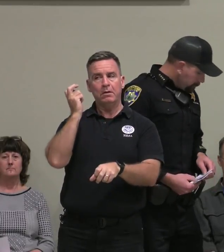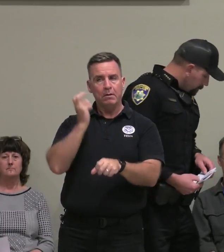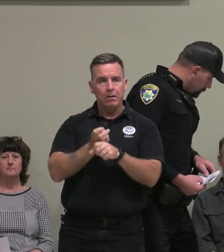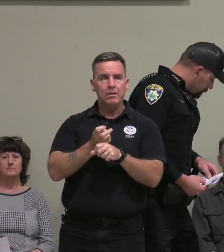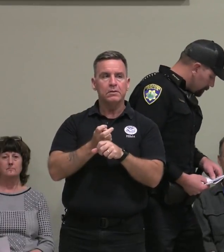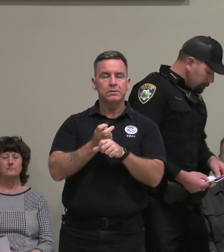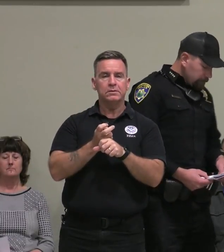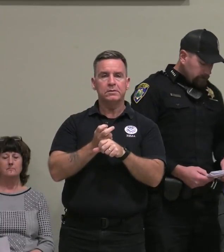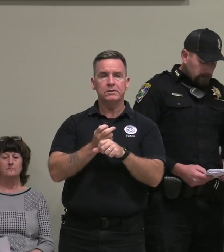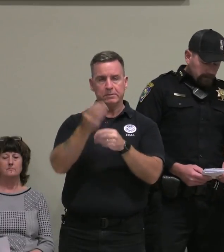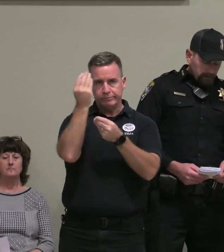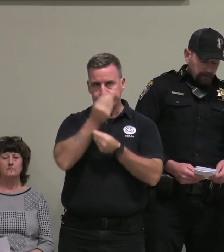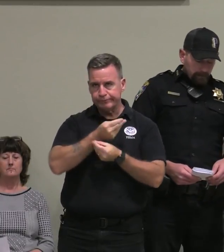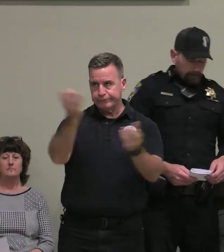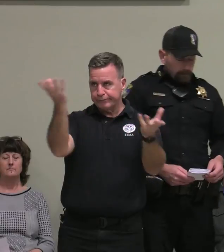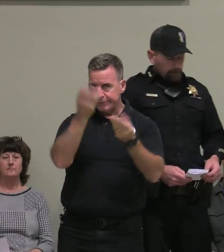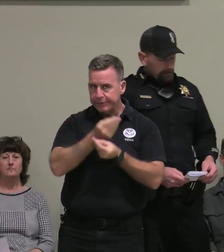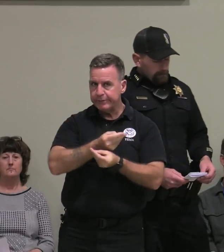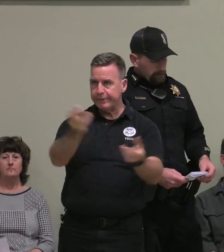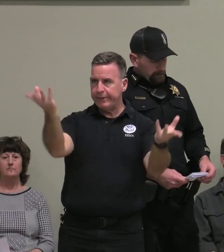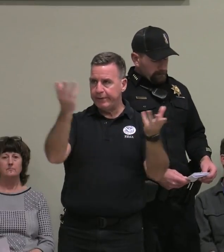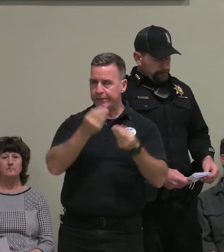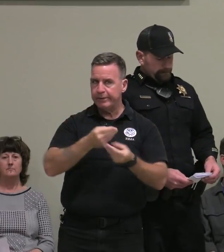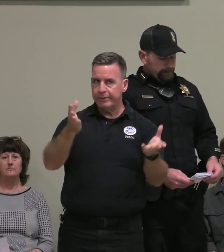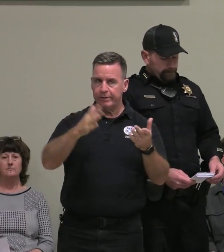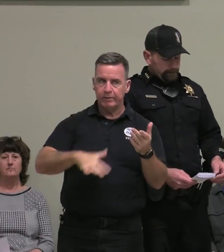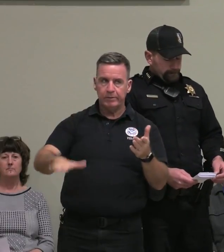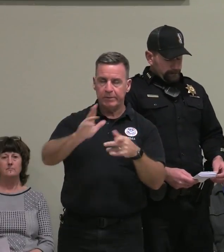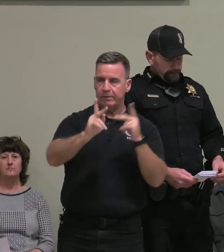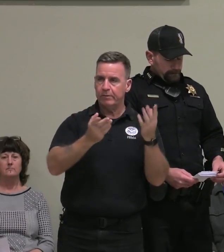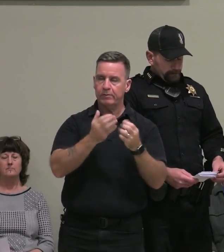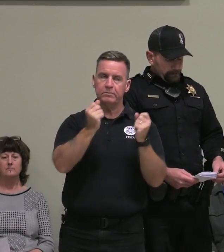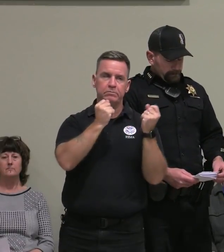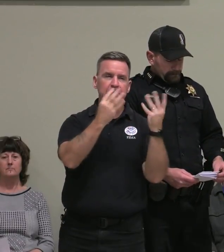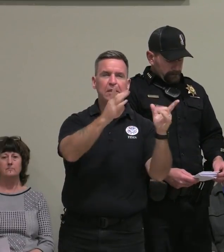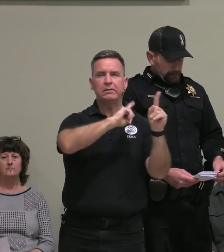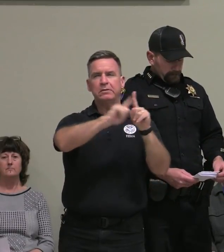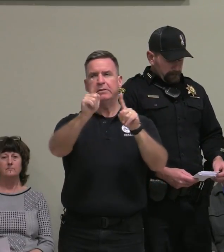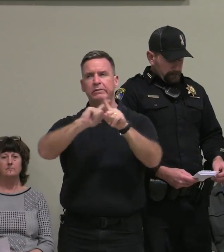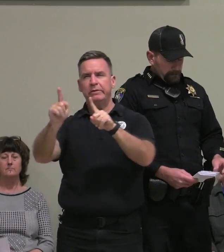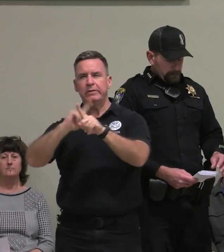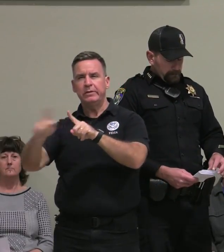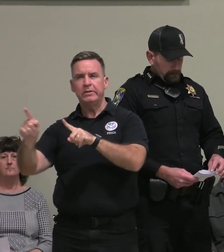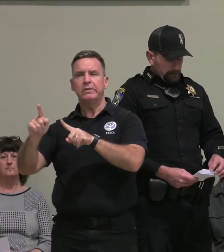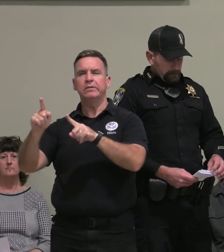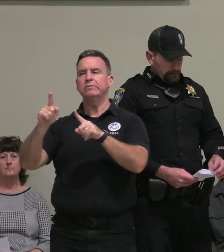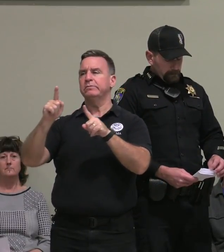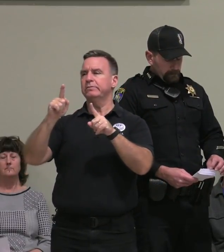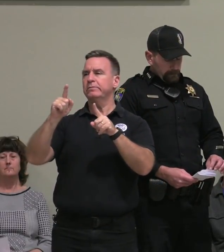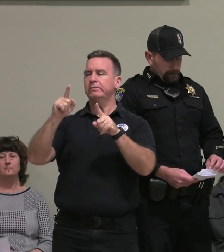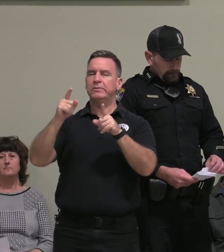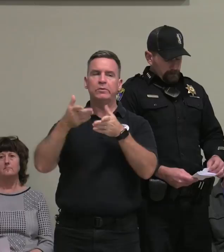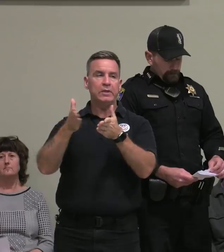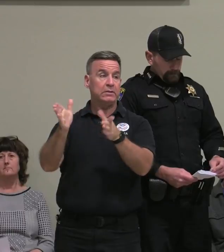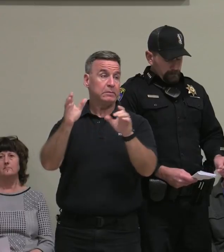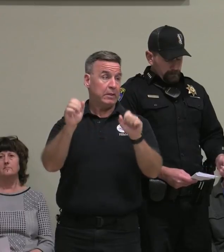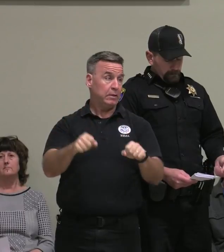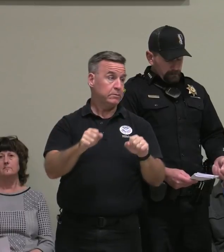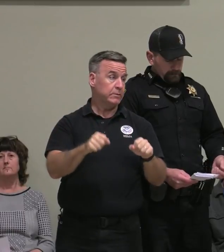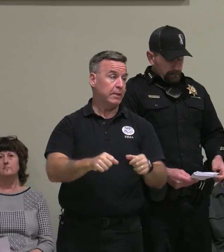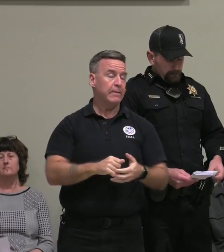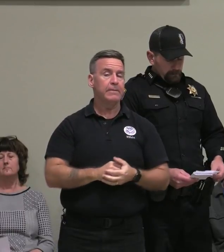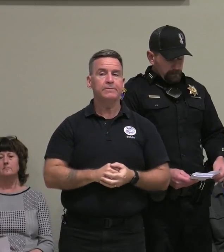to get the word out to the public through as many platforms or venues as possible.